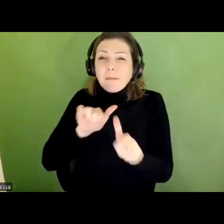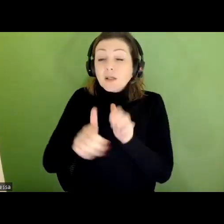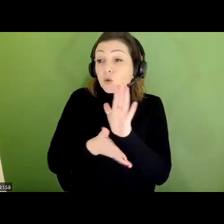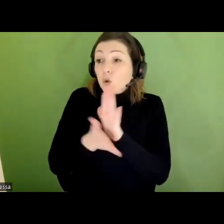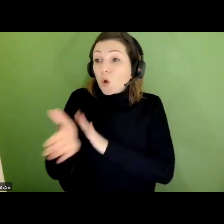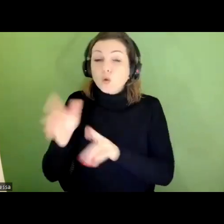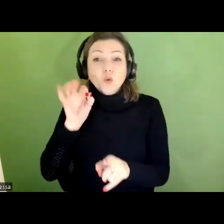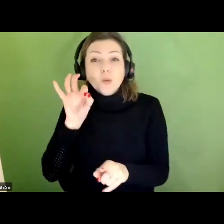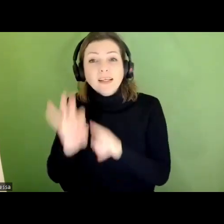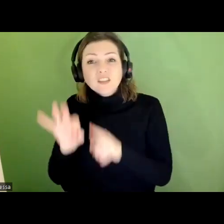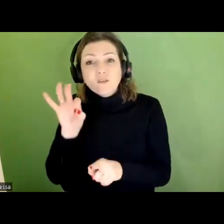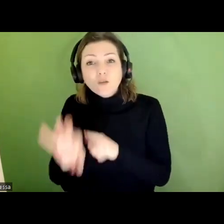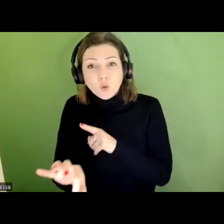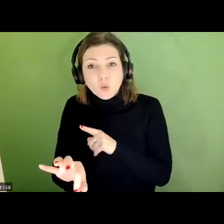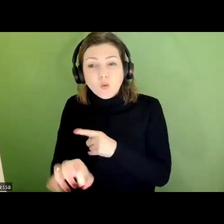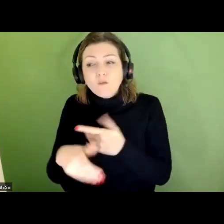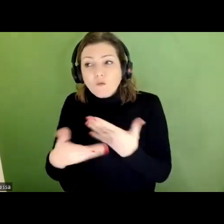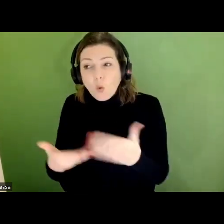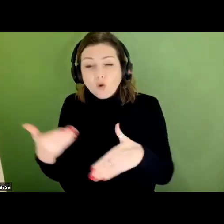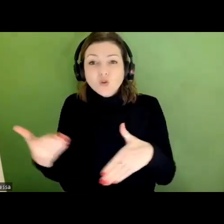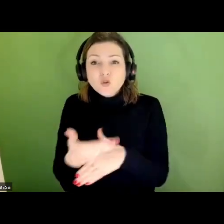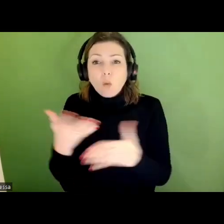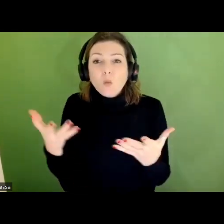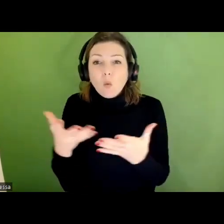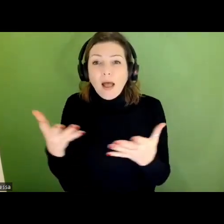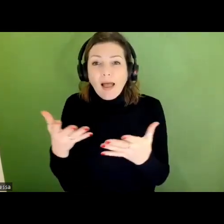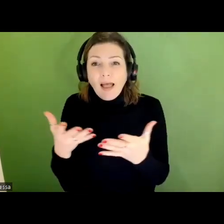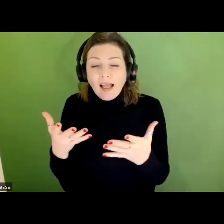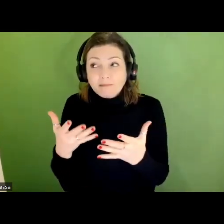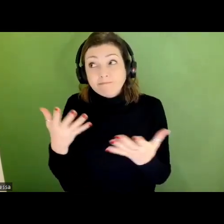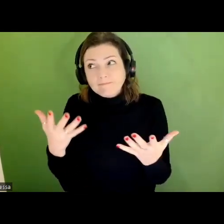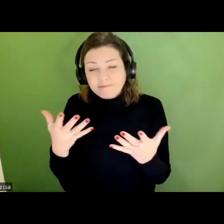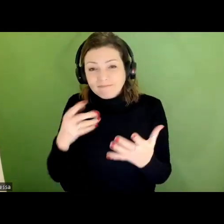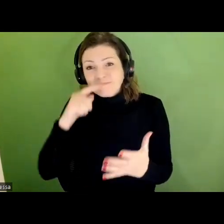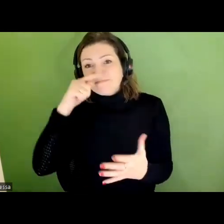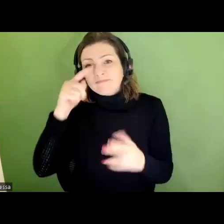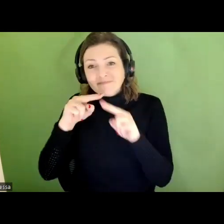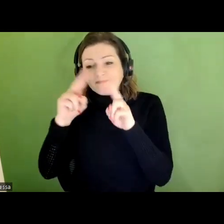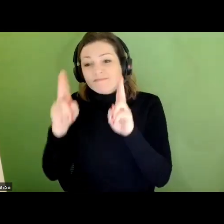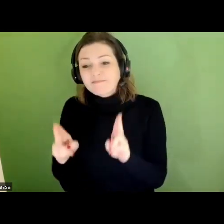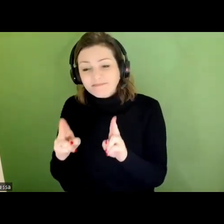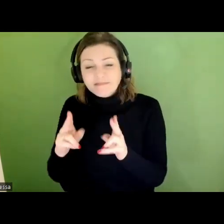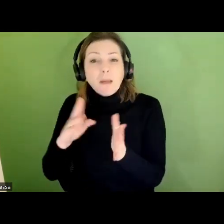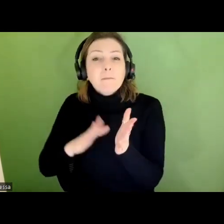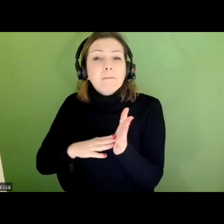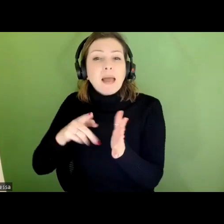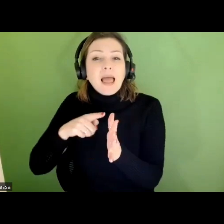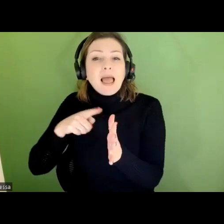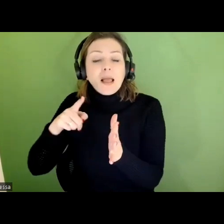very reluctantly, for a job as a scullery maid in a fancy house up on the hill.